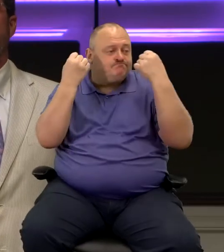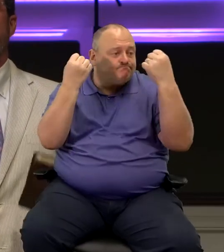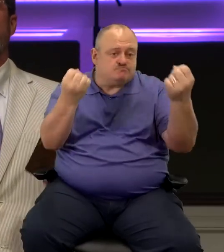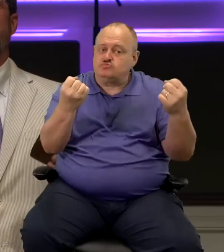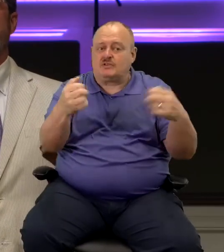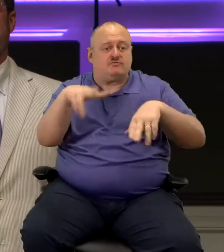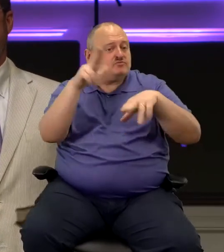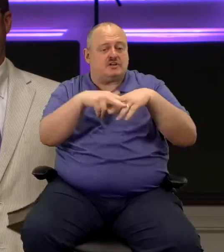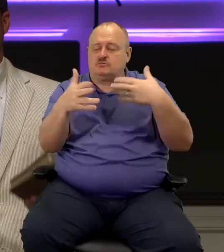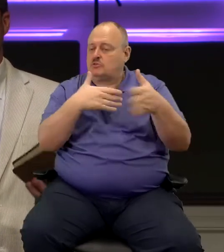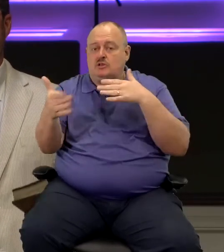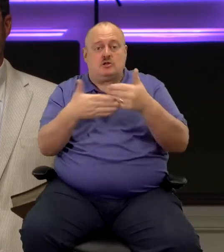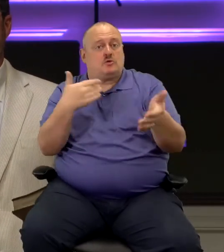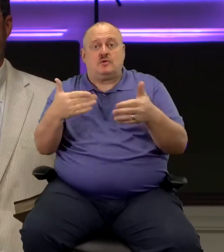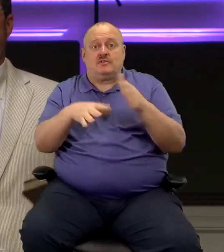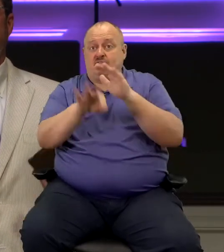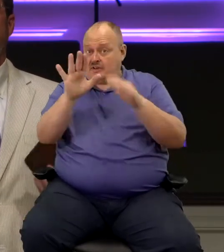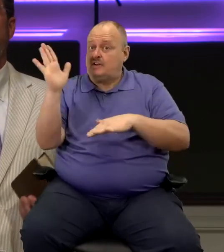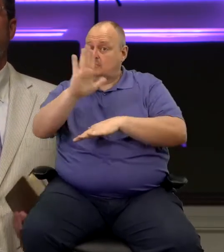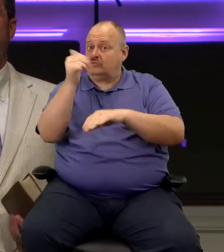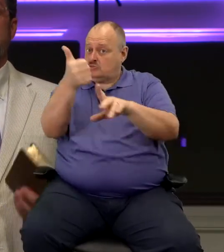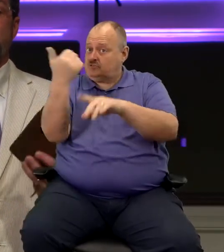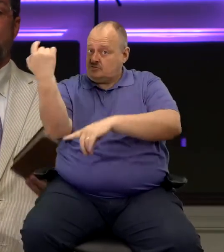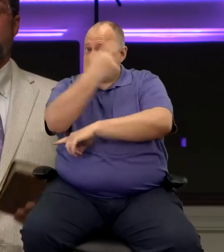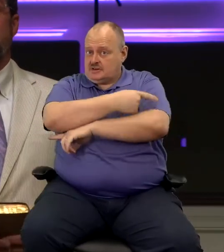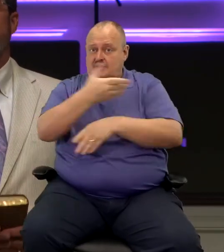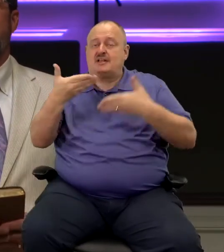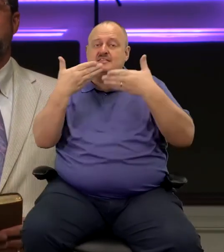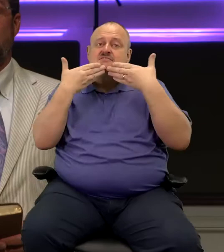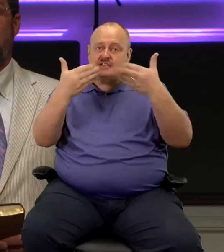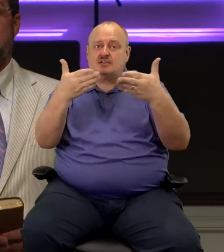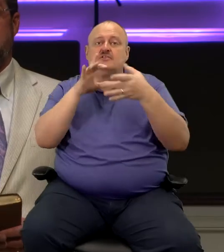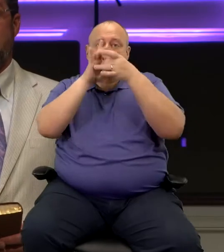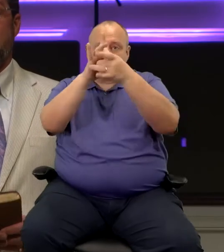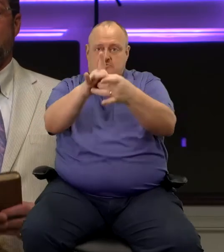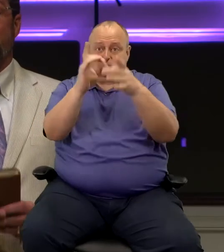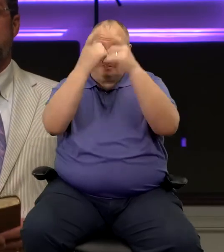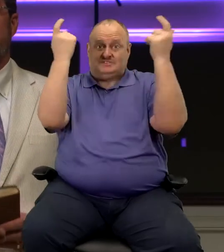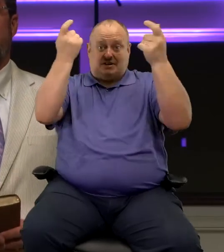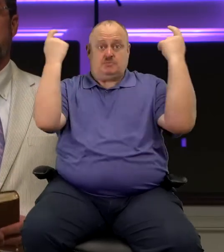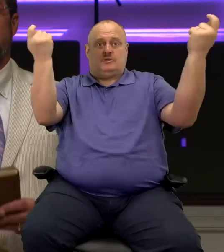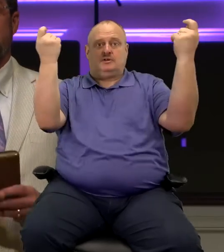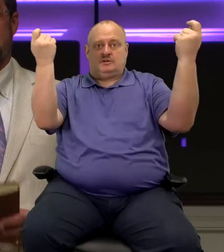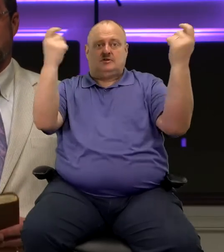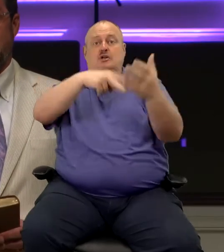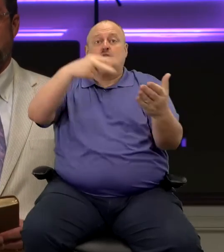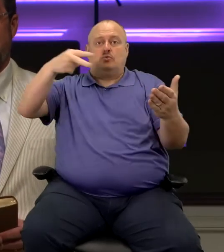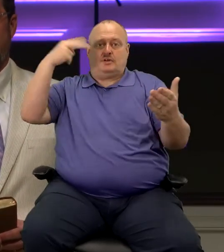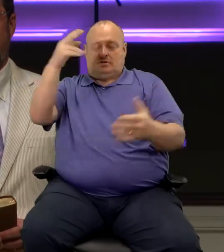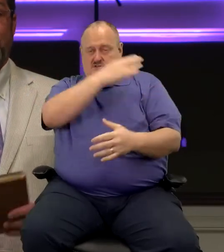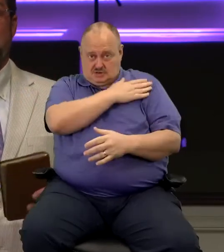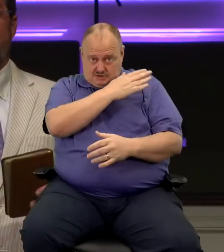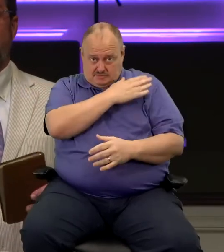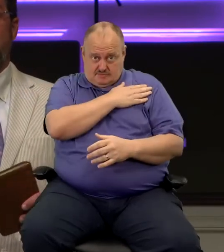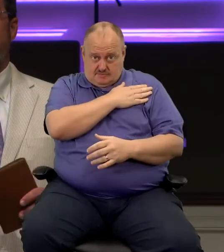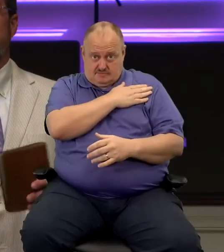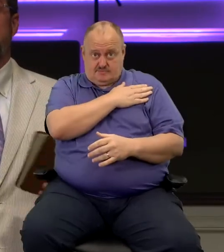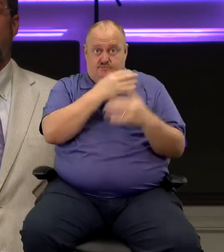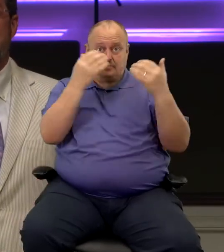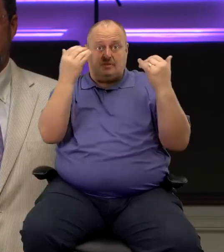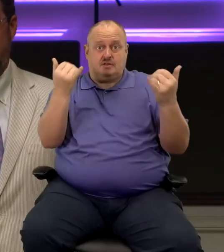car. However you find yourself today, thank you for allowing us to join you as we celebrate today Resurrection Sunday. Now, if this